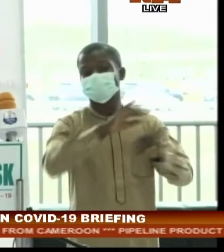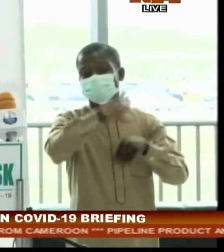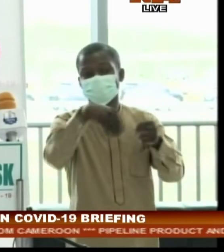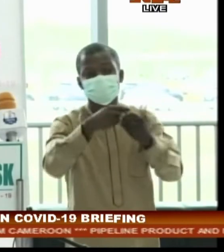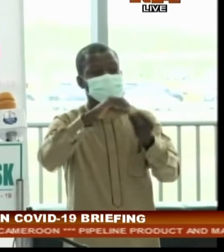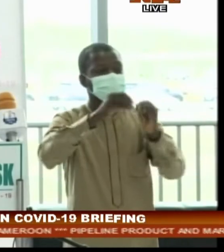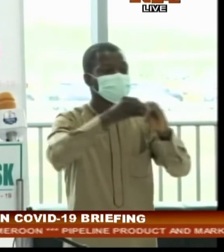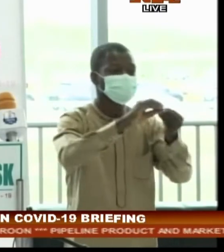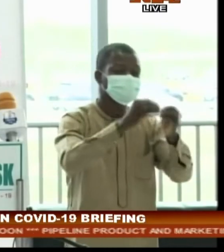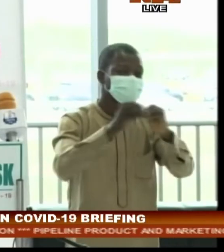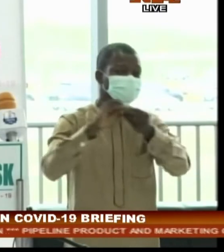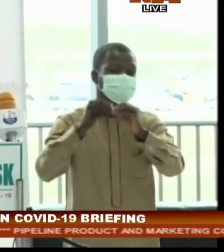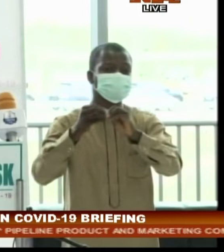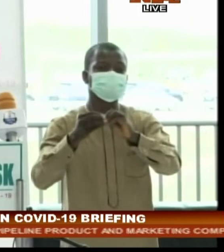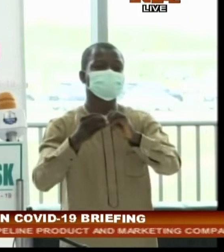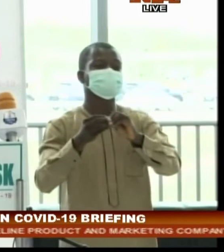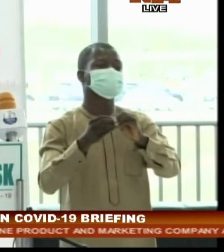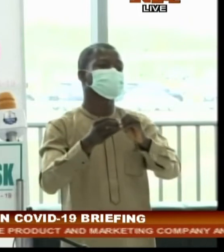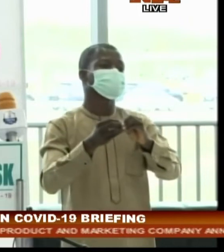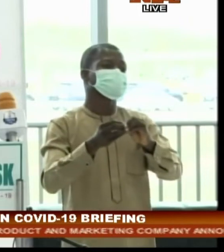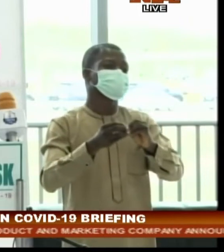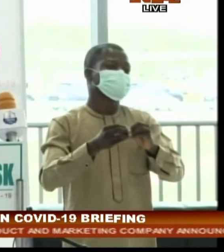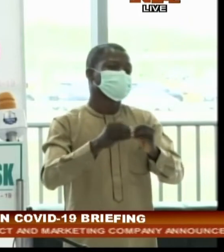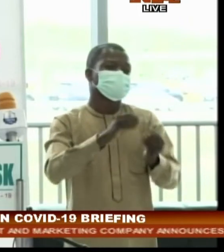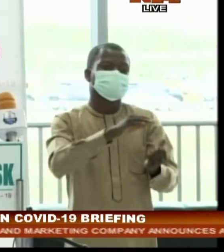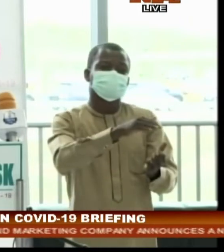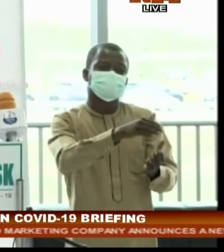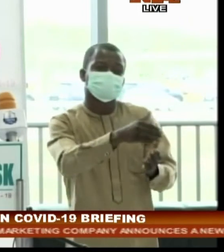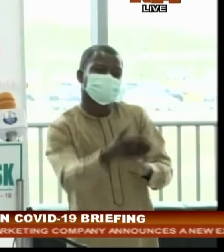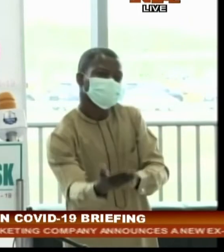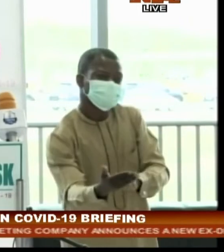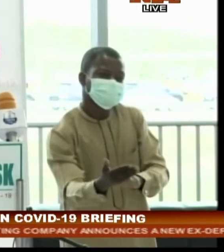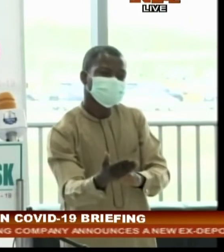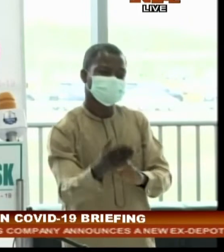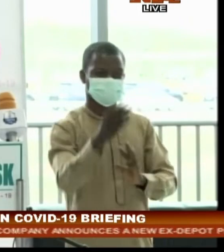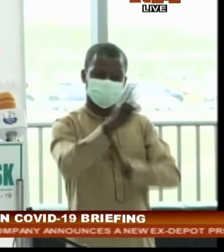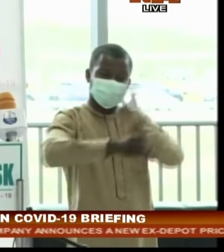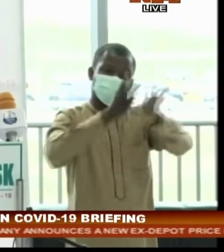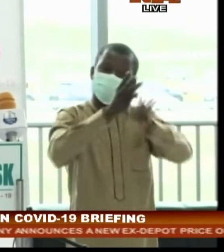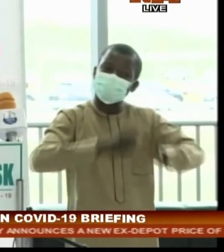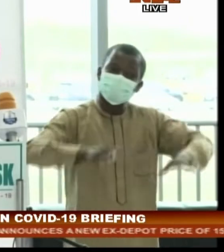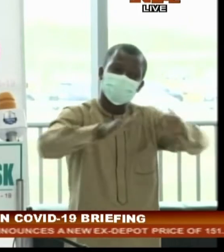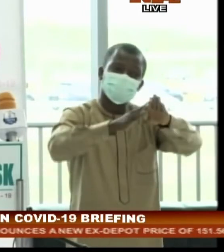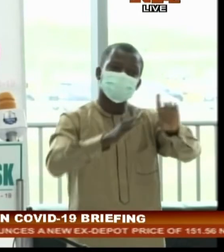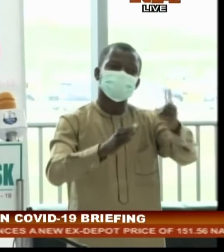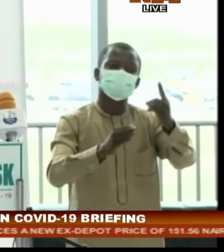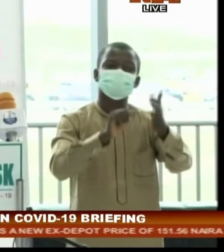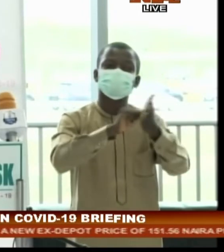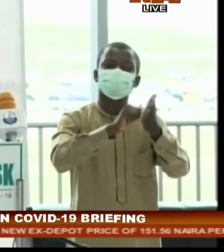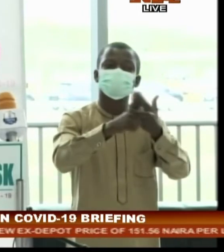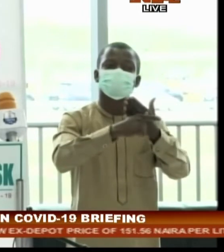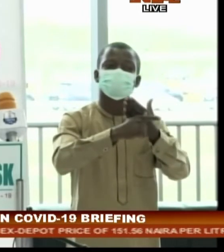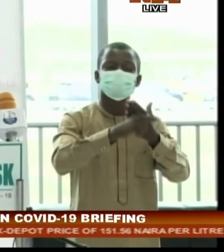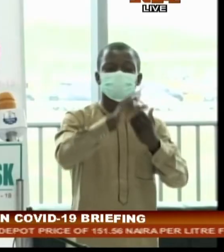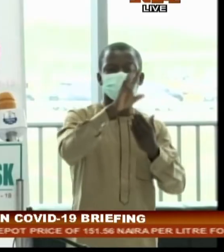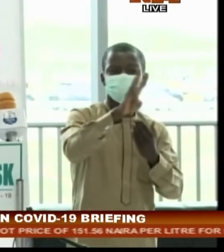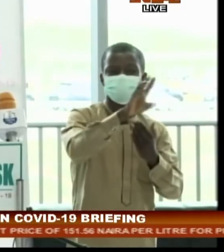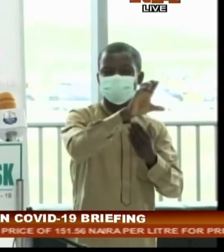come to the issues of changing deaths. Globally, 1st of August,